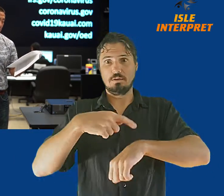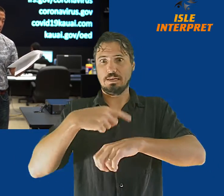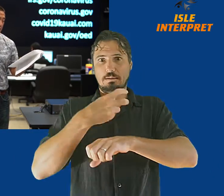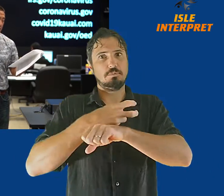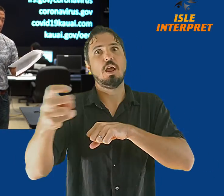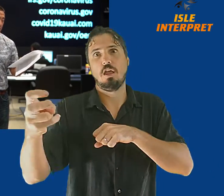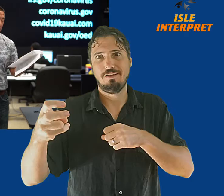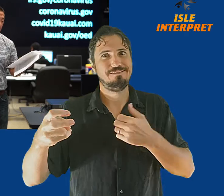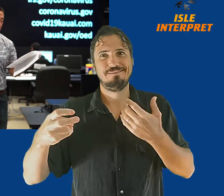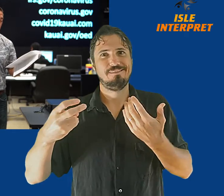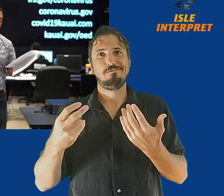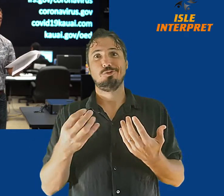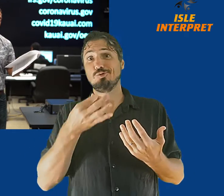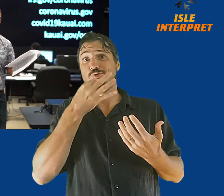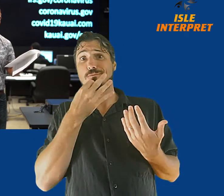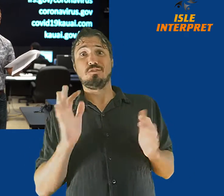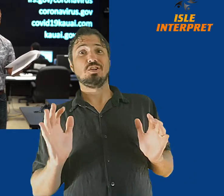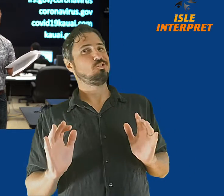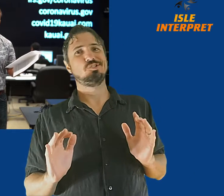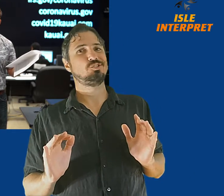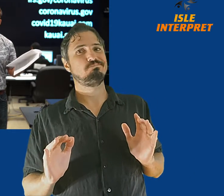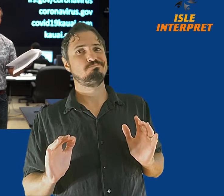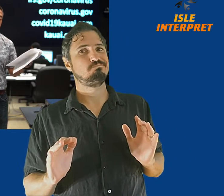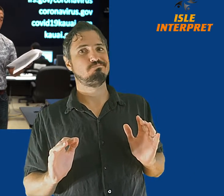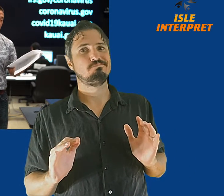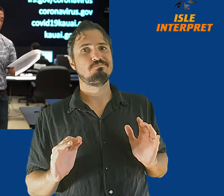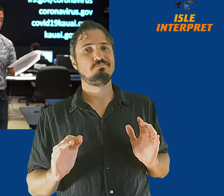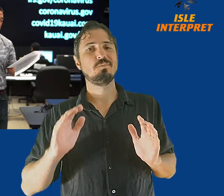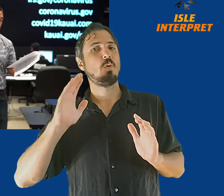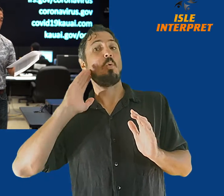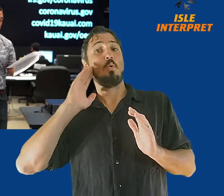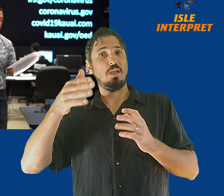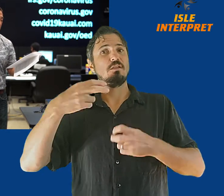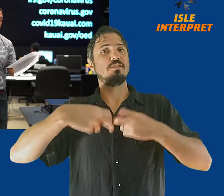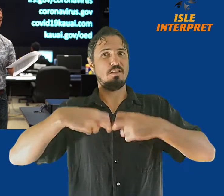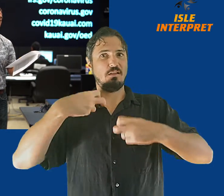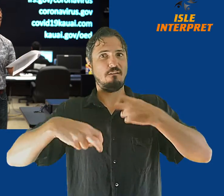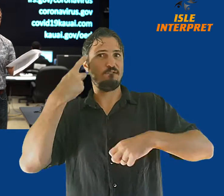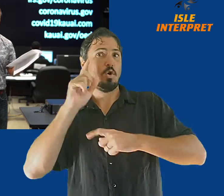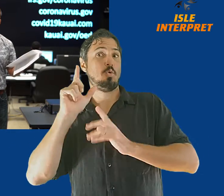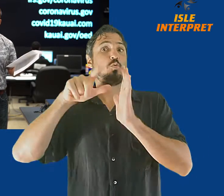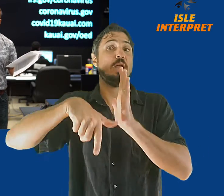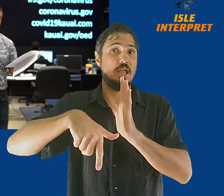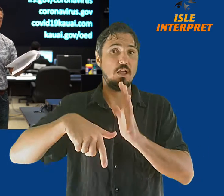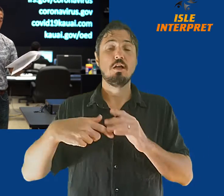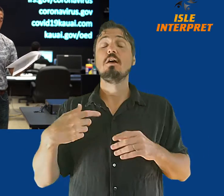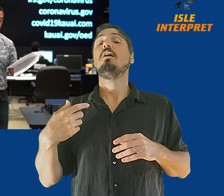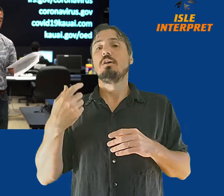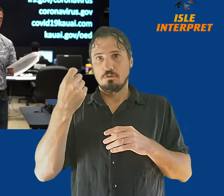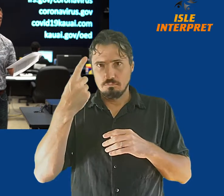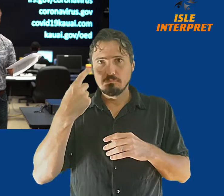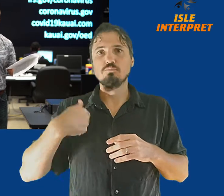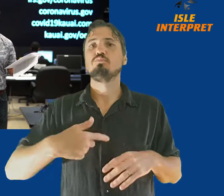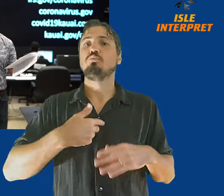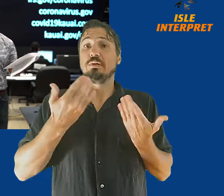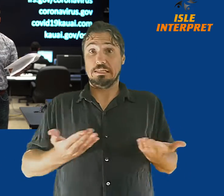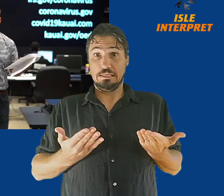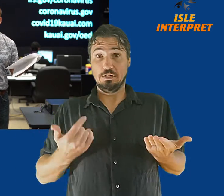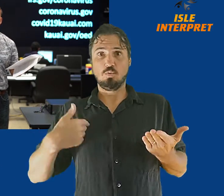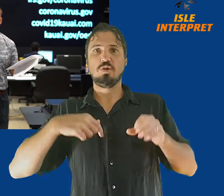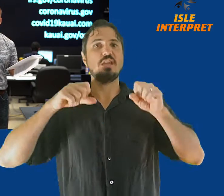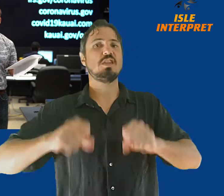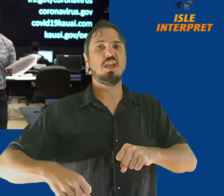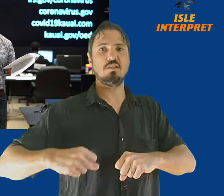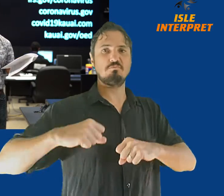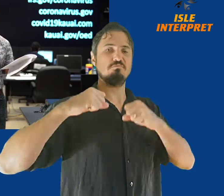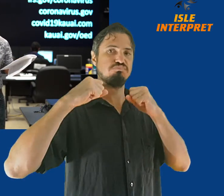have faith in each other and know that we here on Kauai have a resilient spirit, and together we can rise from this current challenge. We are